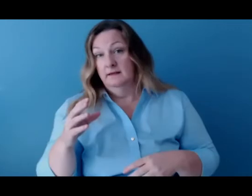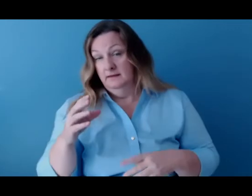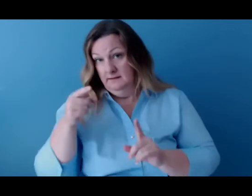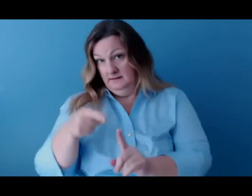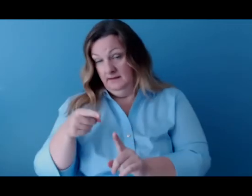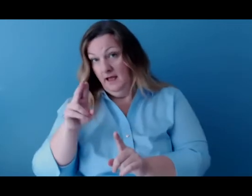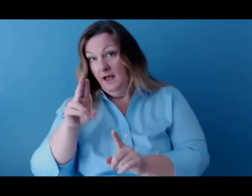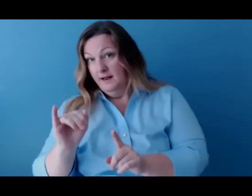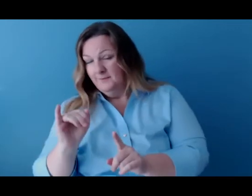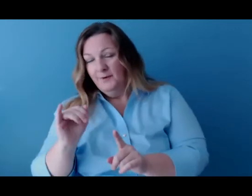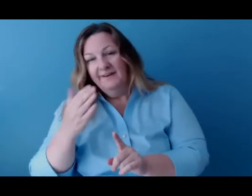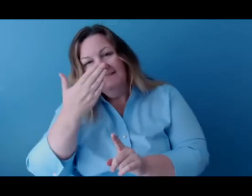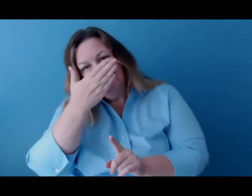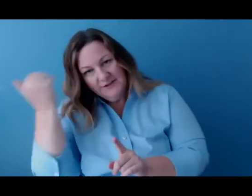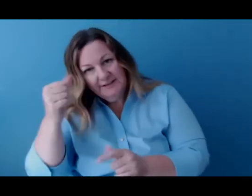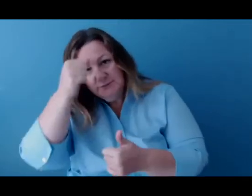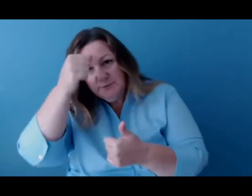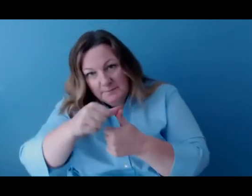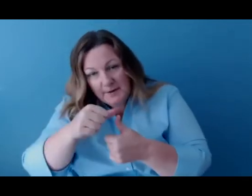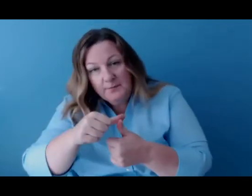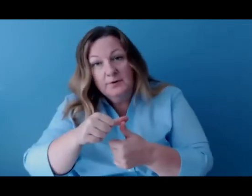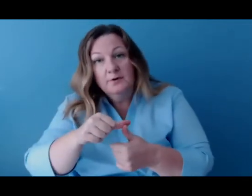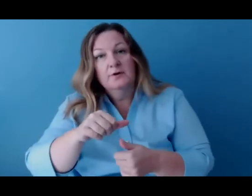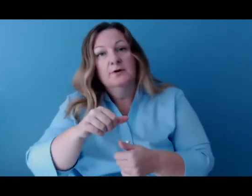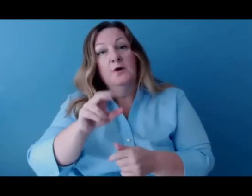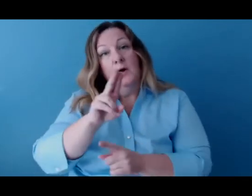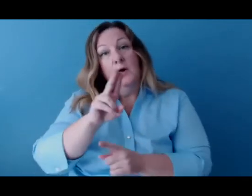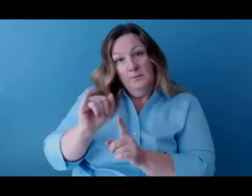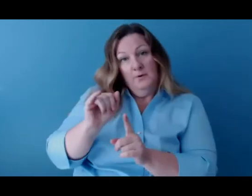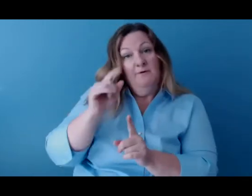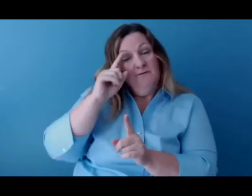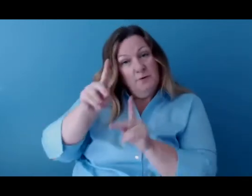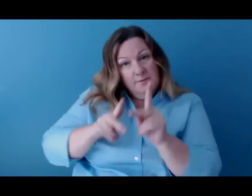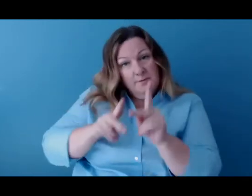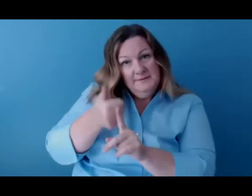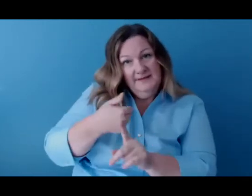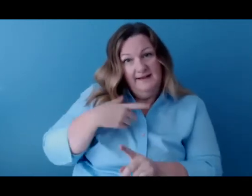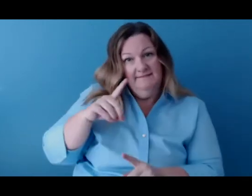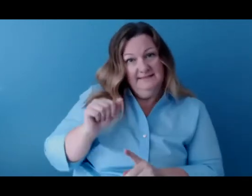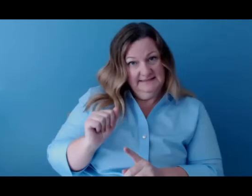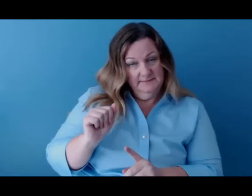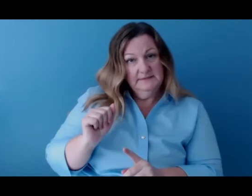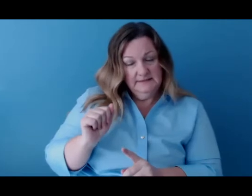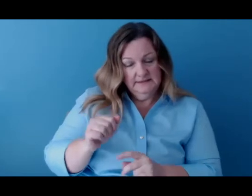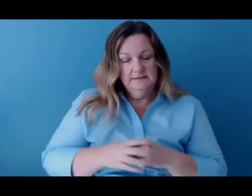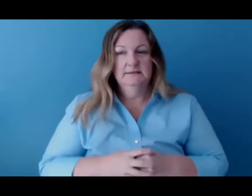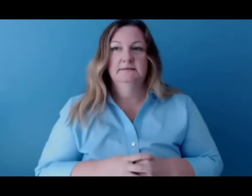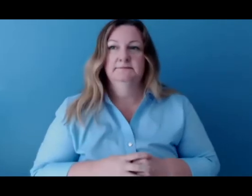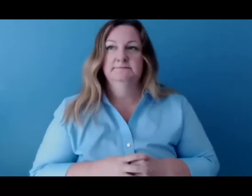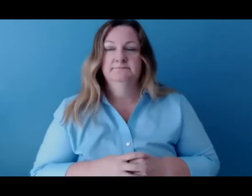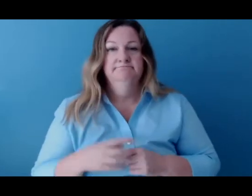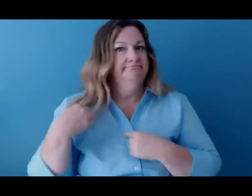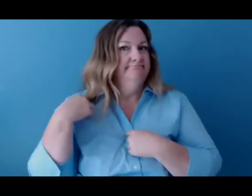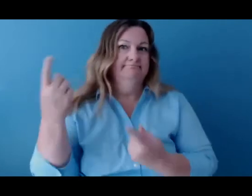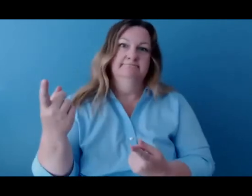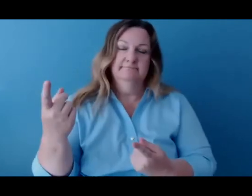forgets to really take into consideration is the unemployment of people with disabilities. Often, historically, unemployment for people